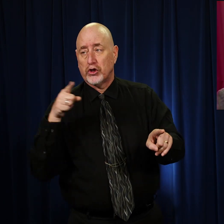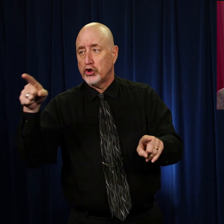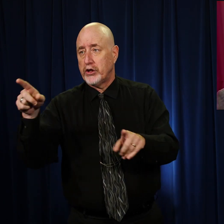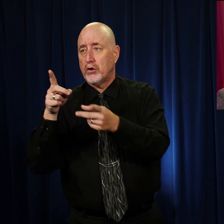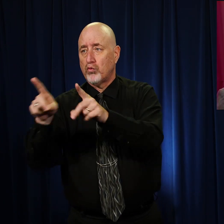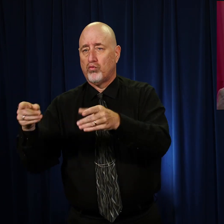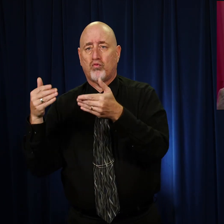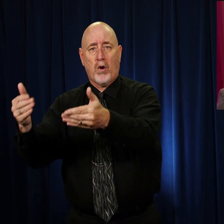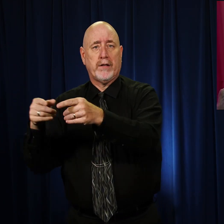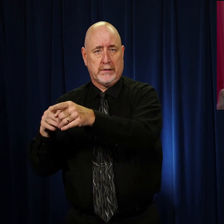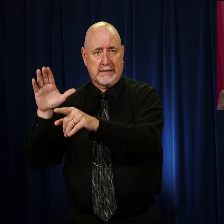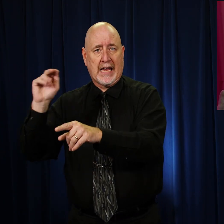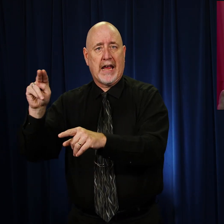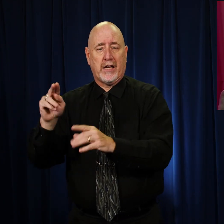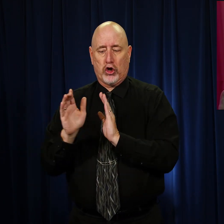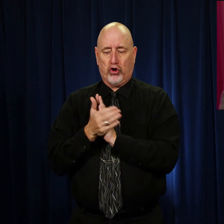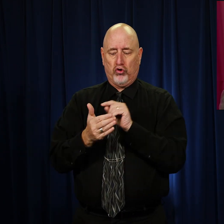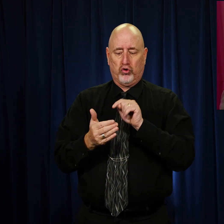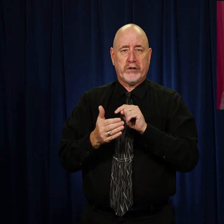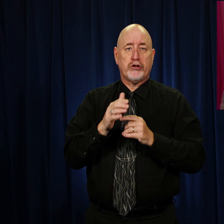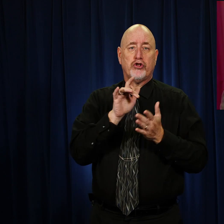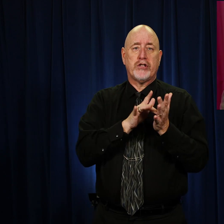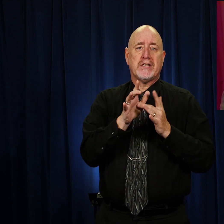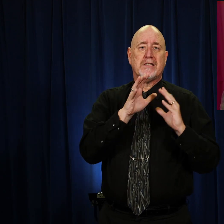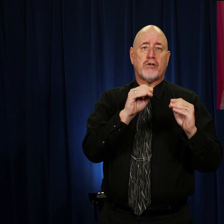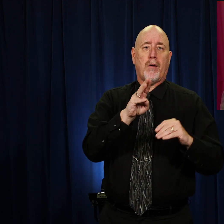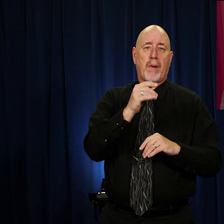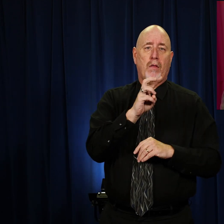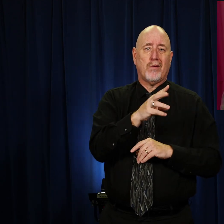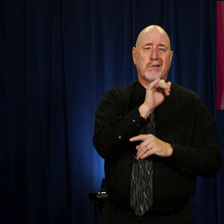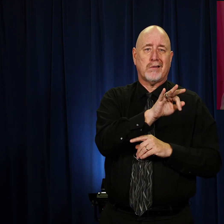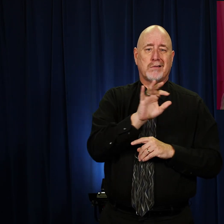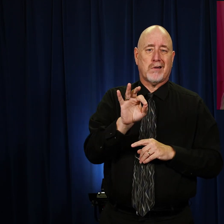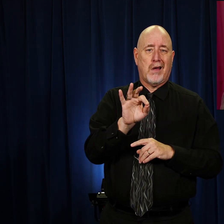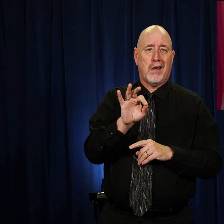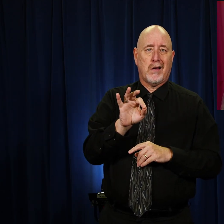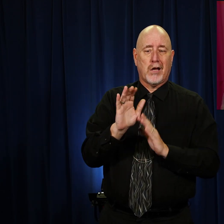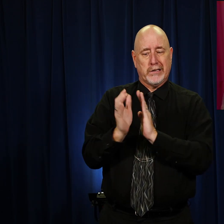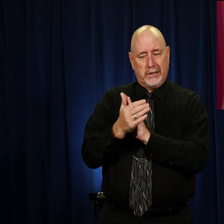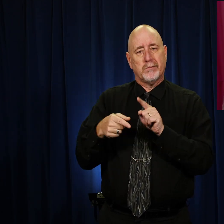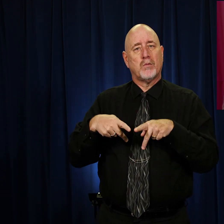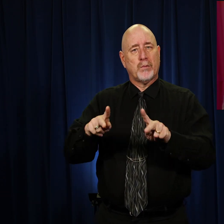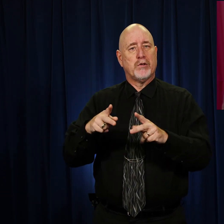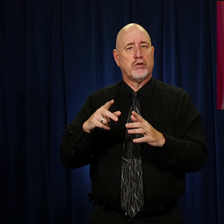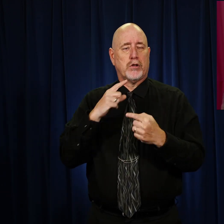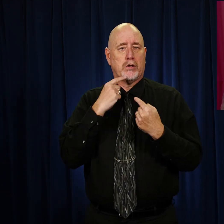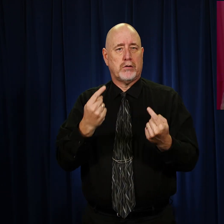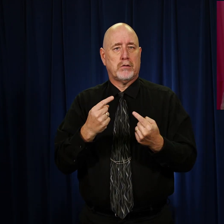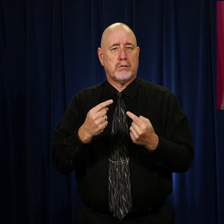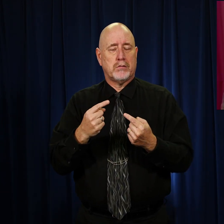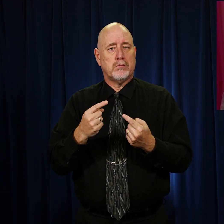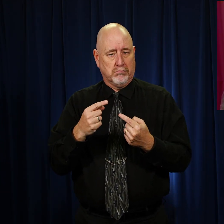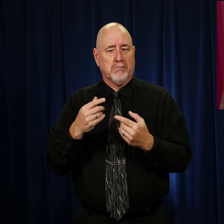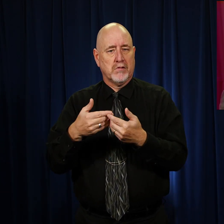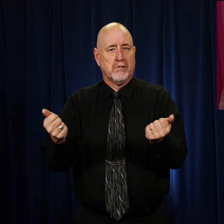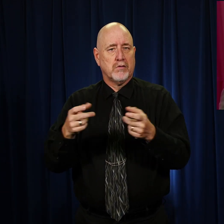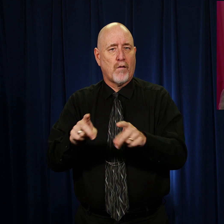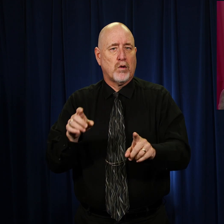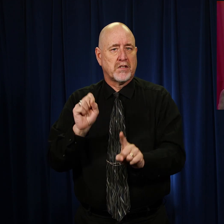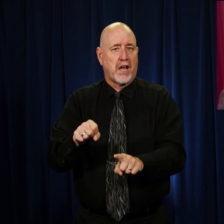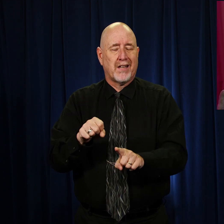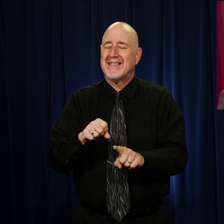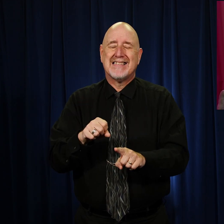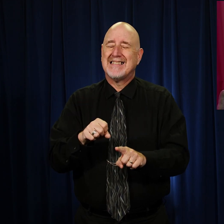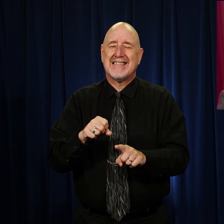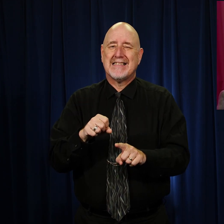of divorce, because adultery, according to Jesus' teaching in Matthew 19:9, is a legitimate cause for divorce. I